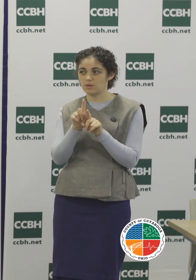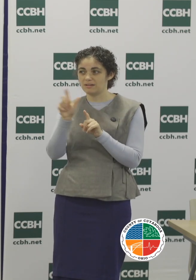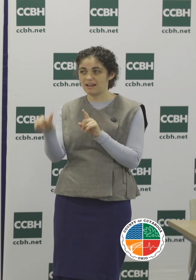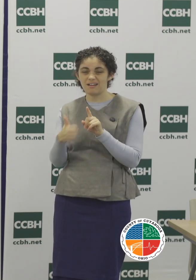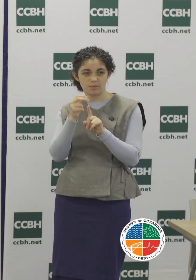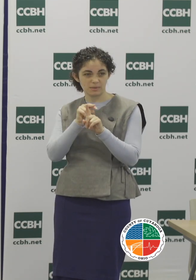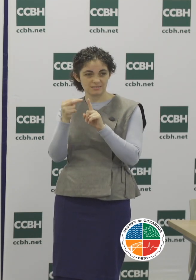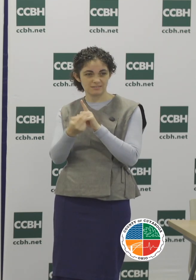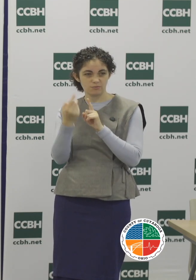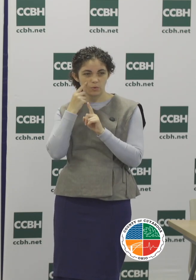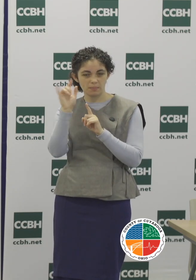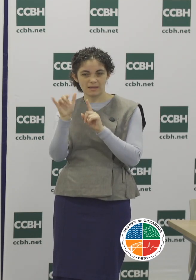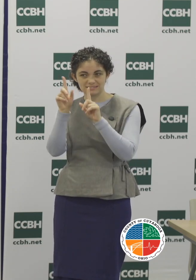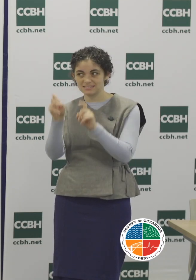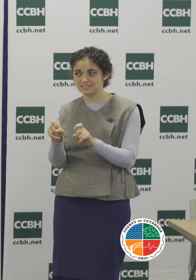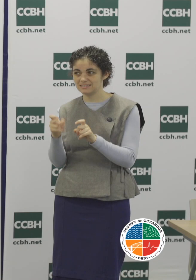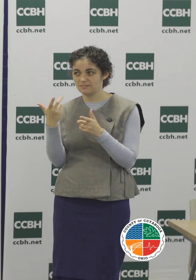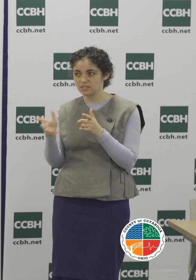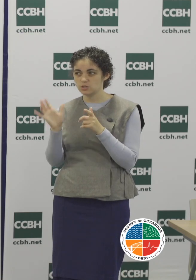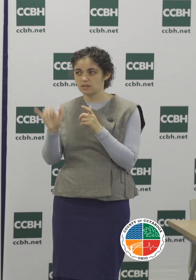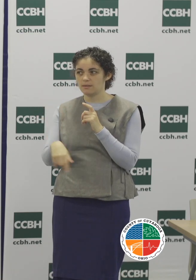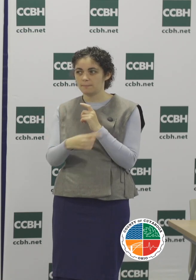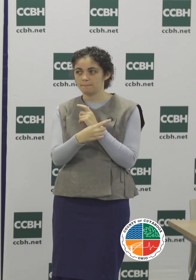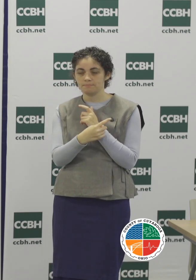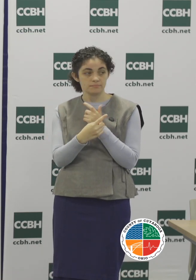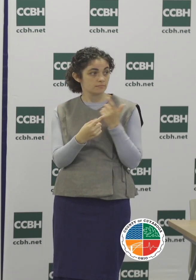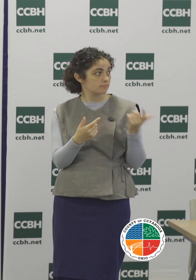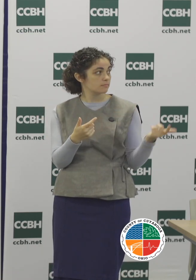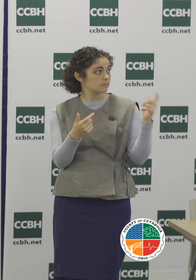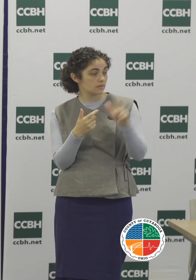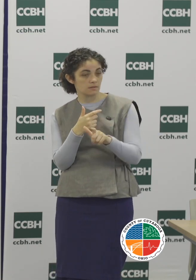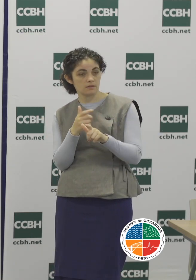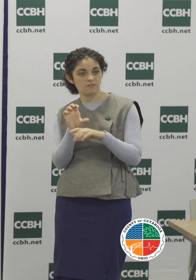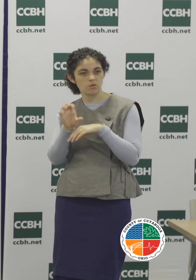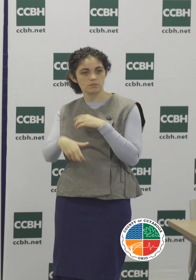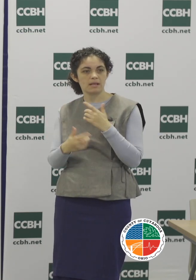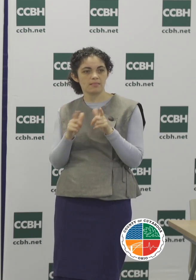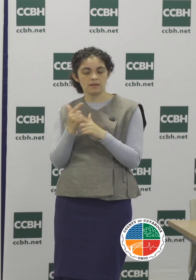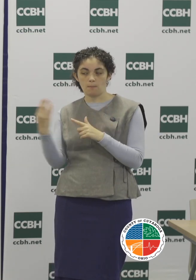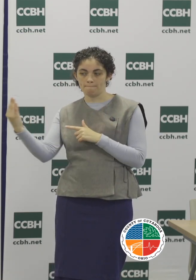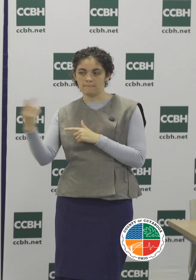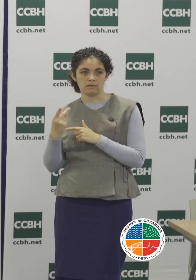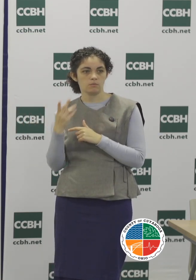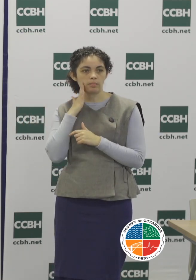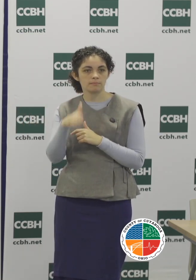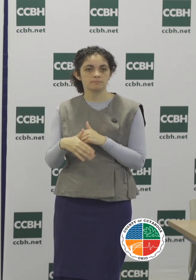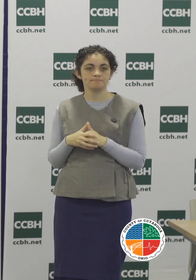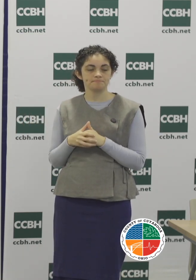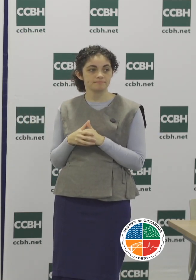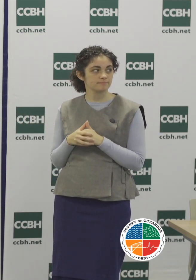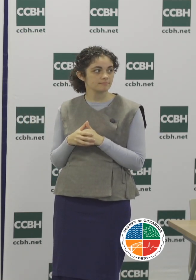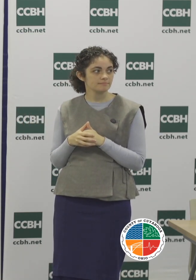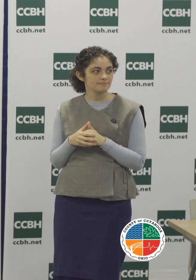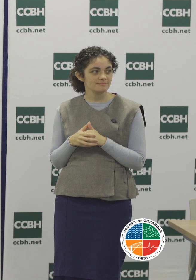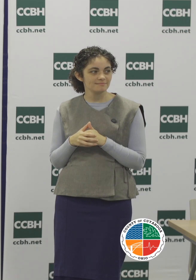another piece of the testing part after Terry, but if you want to talk about enforcement first, and then I'll come back.